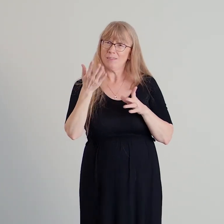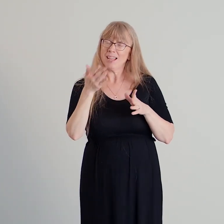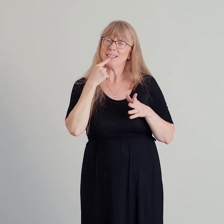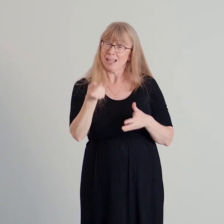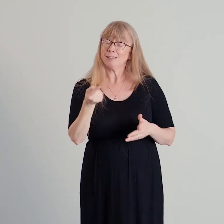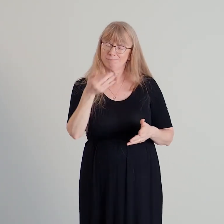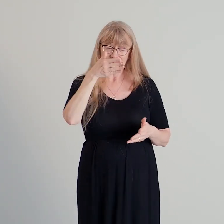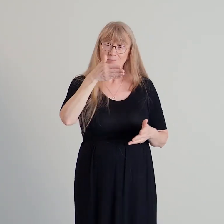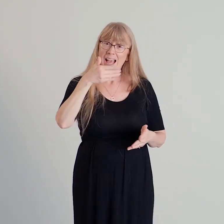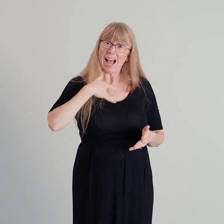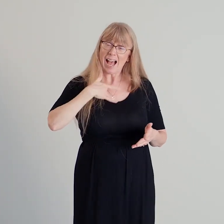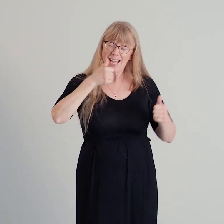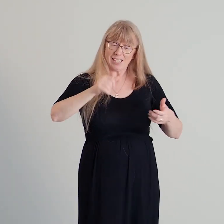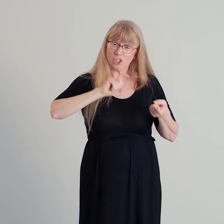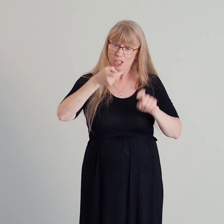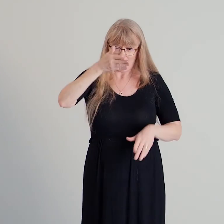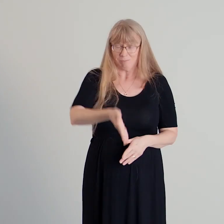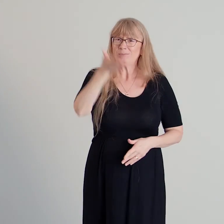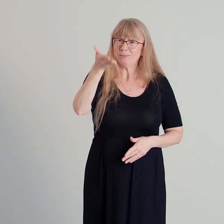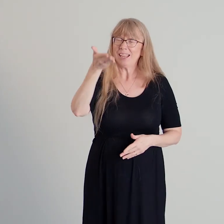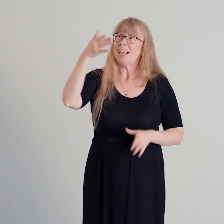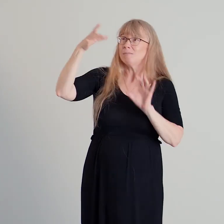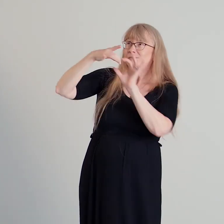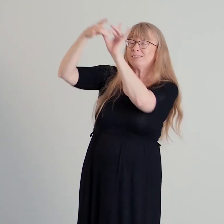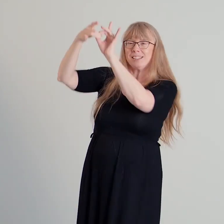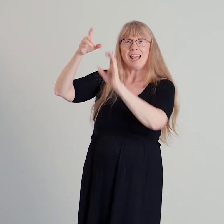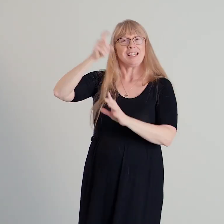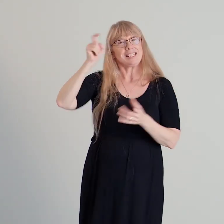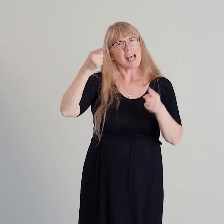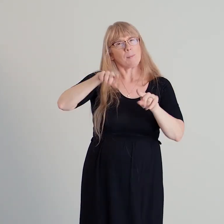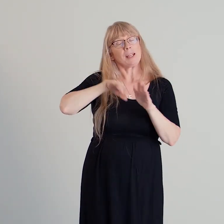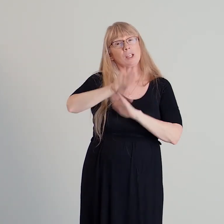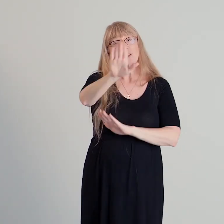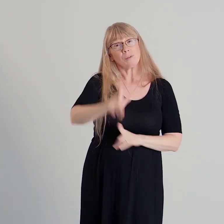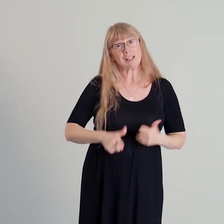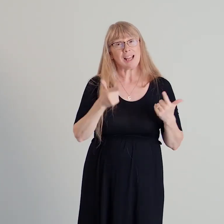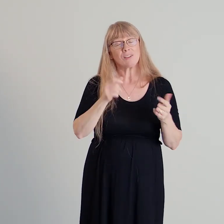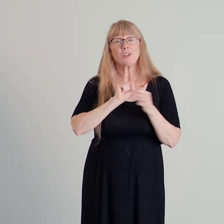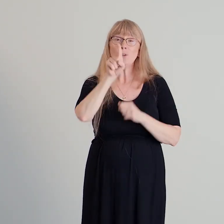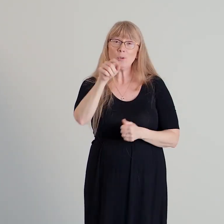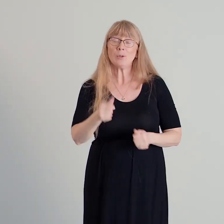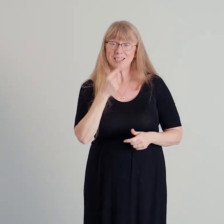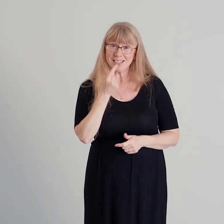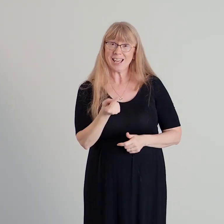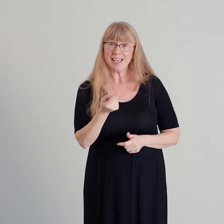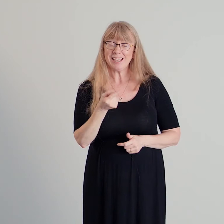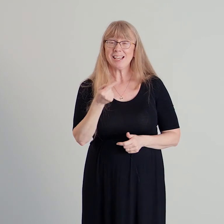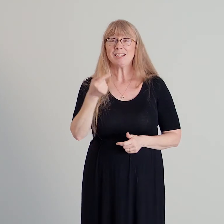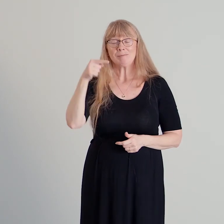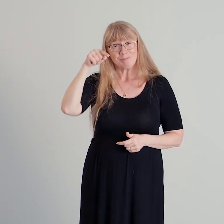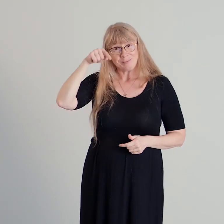say, this is how I can change. This is what needs to happen in your life, so that you can say, this is